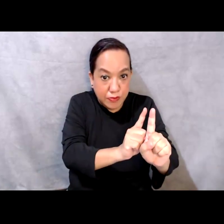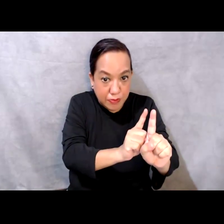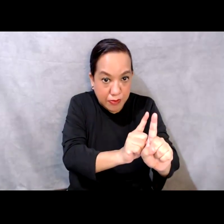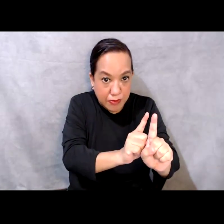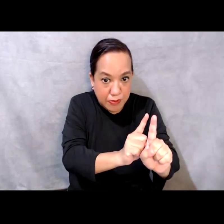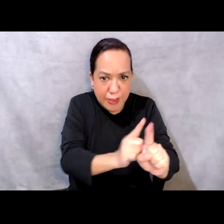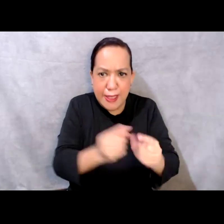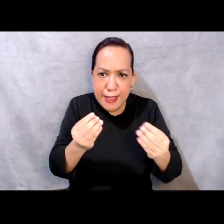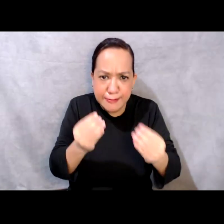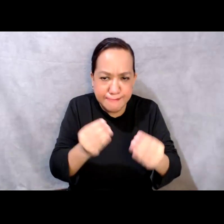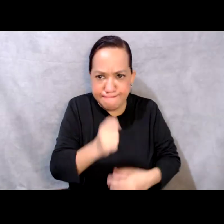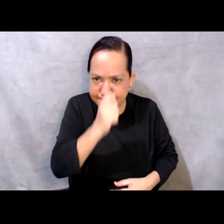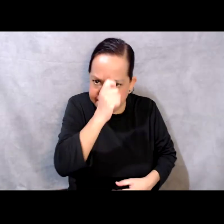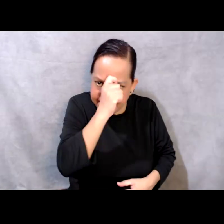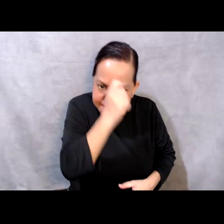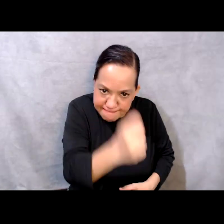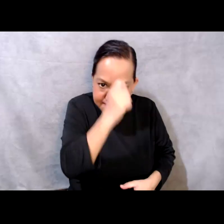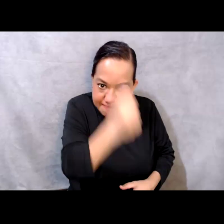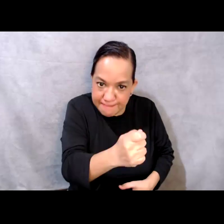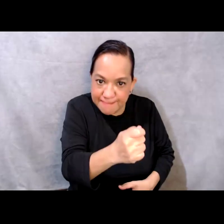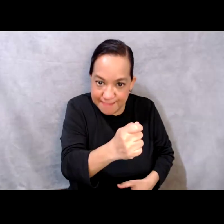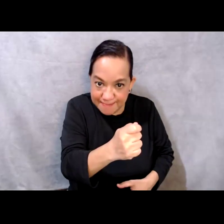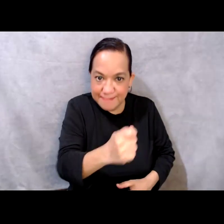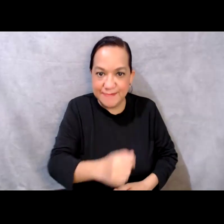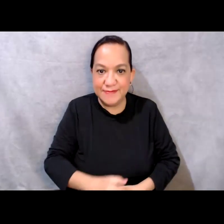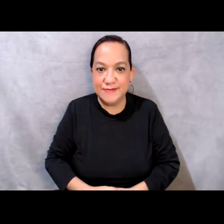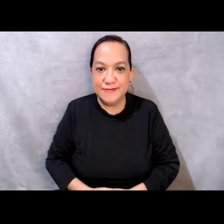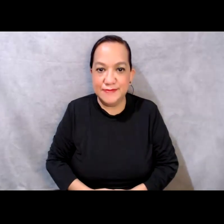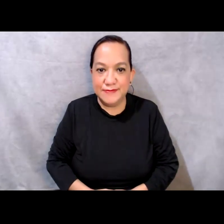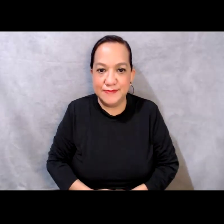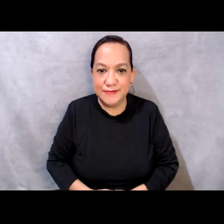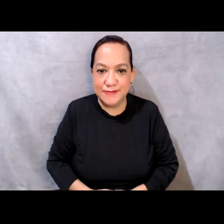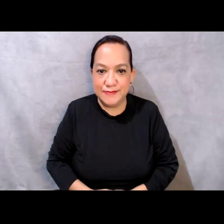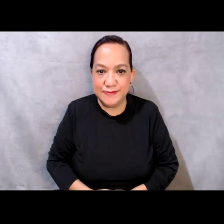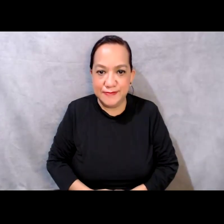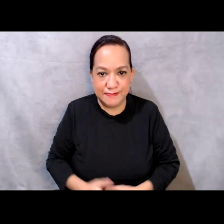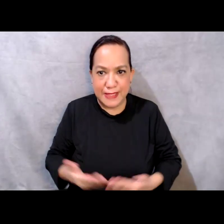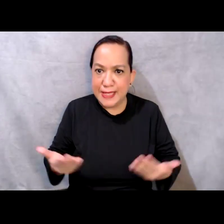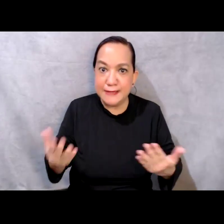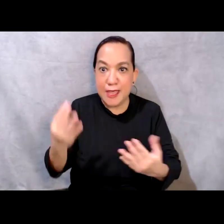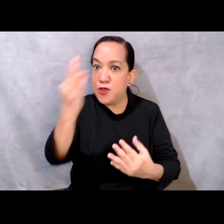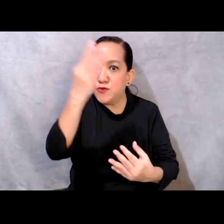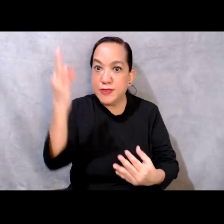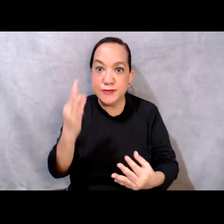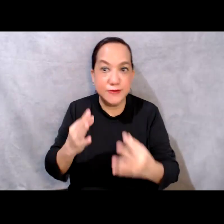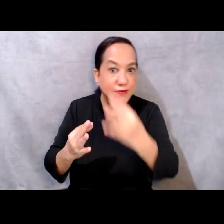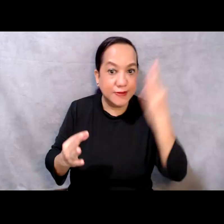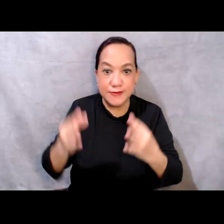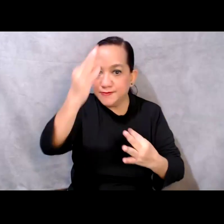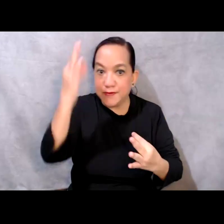elaborate why. So maybe we could take a round of questions and then we can come back to our panelists.